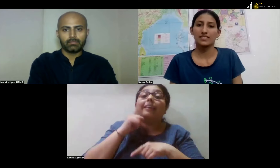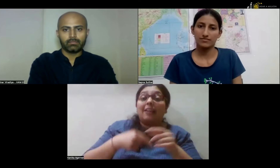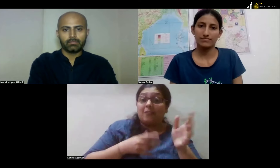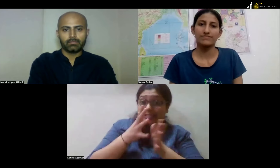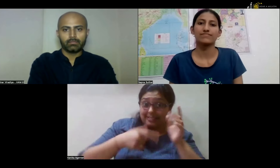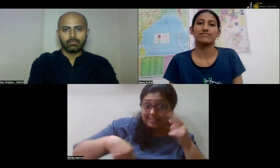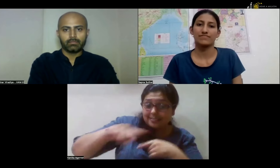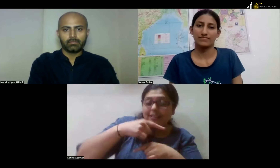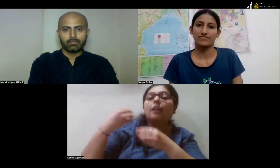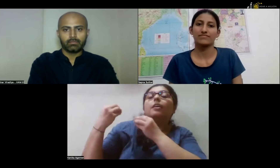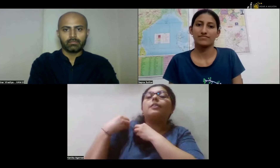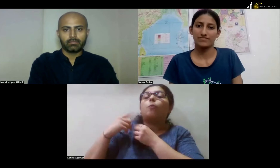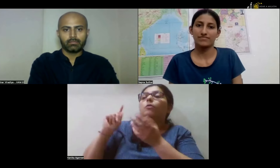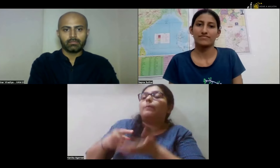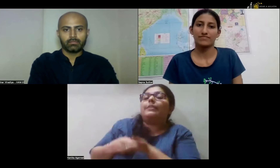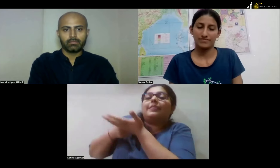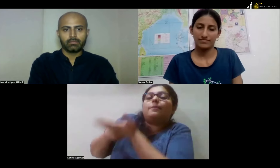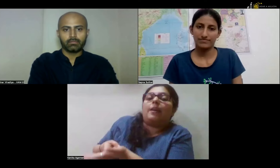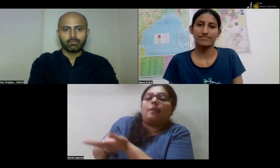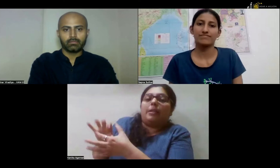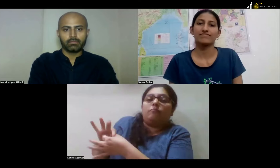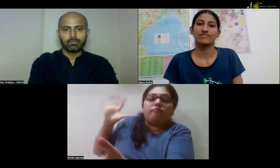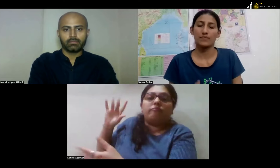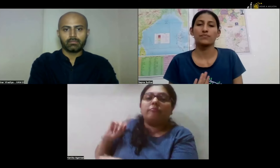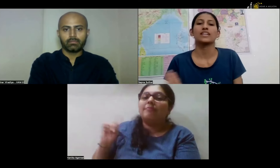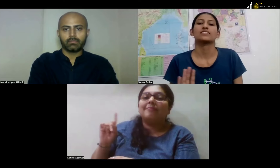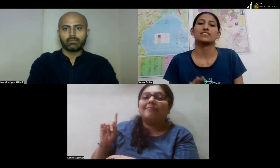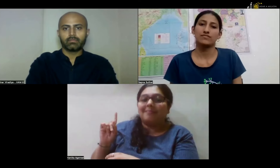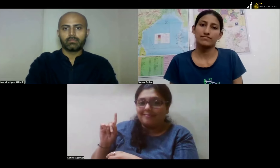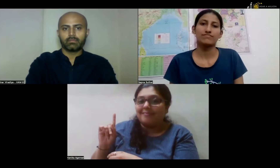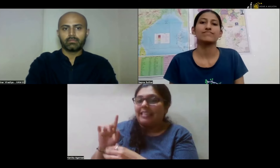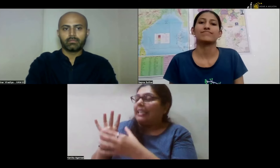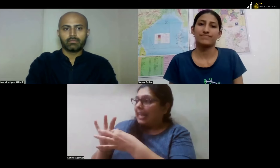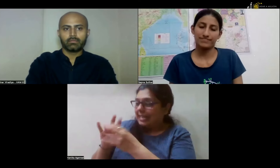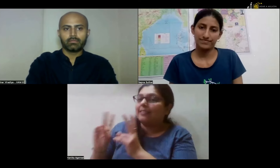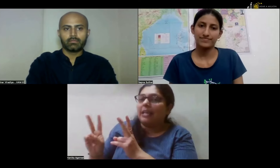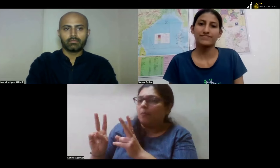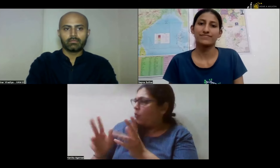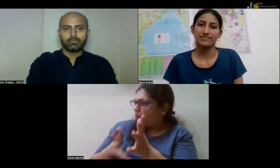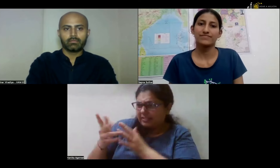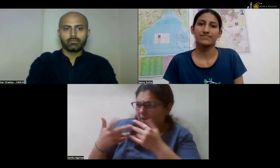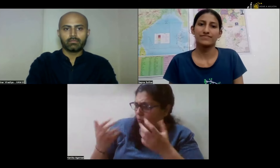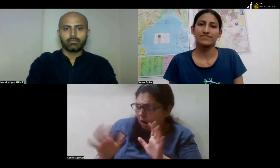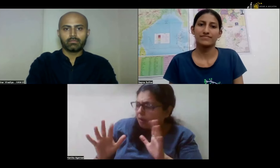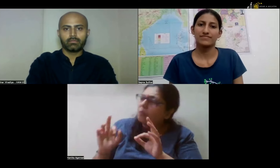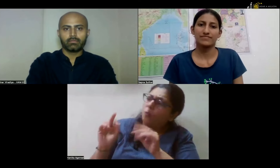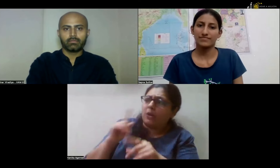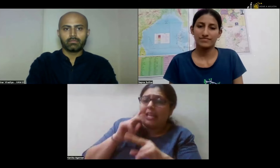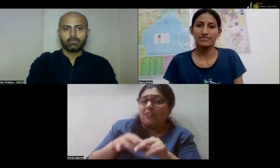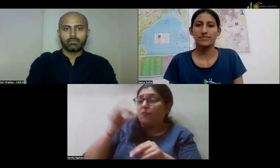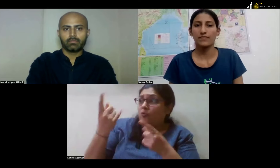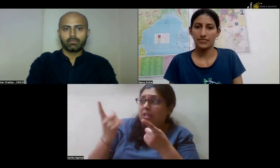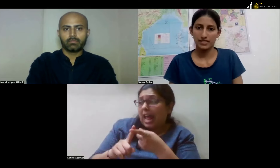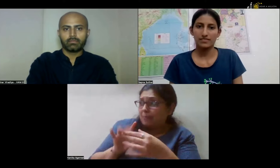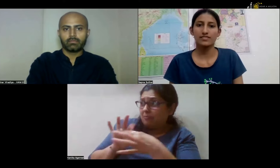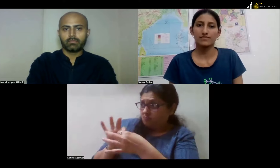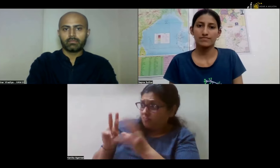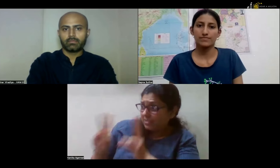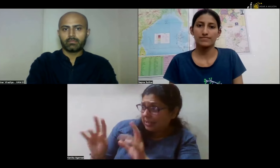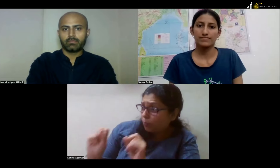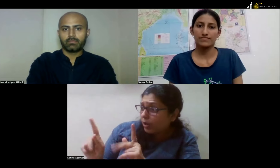hard of hearing friends of mine who think that it's not important to have fluency in sign language, but that is their preference. We